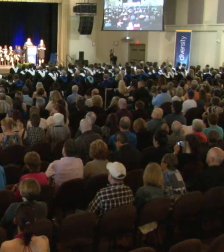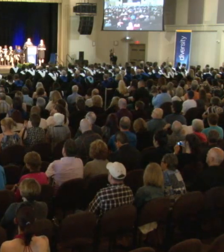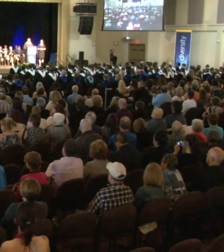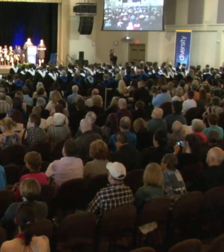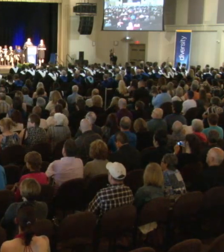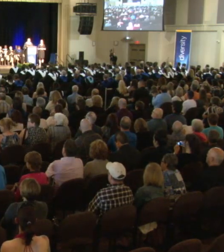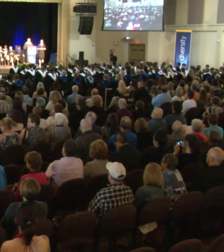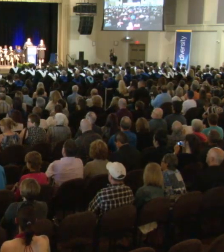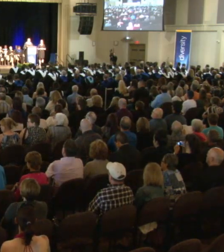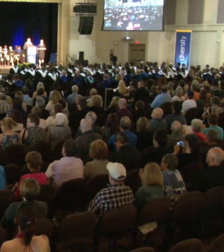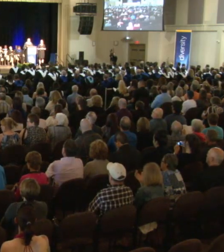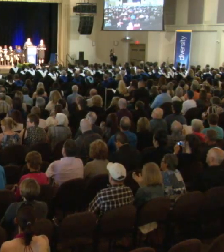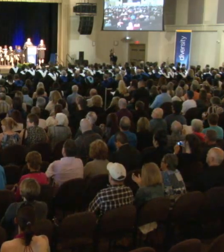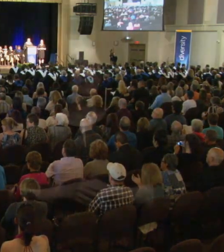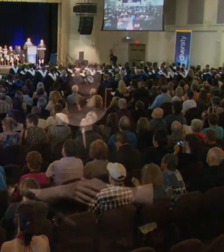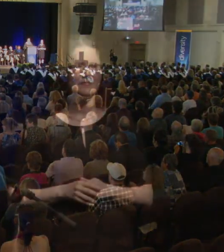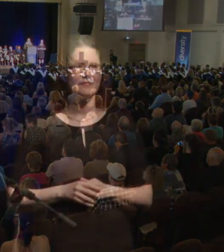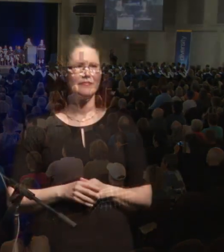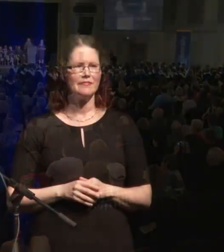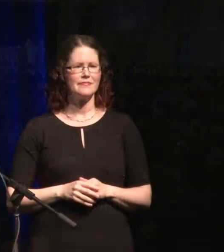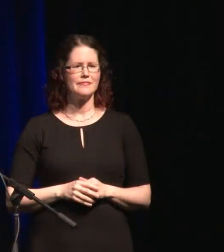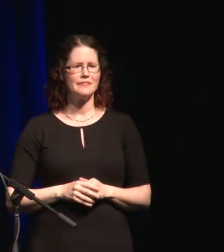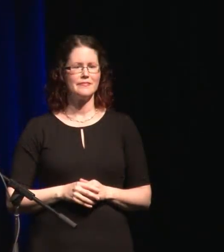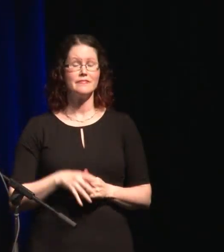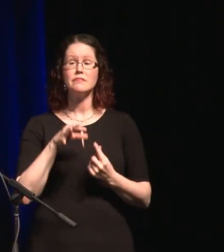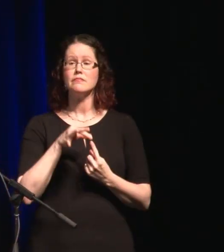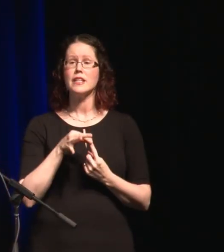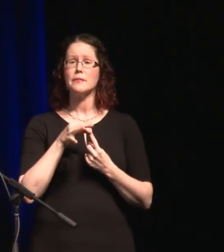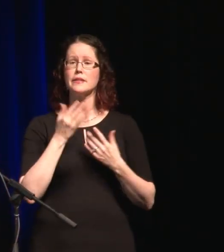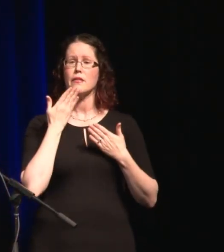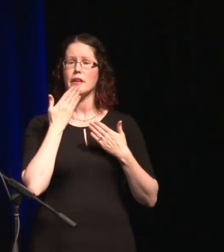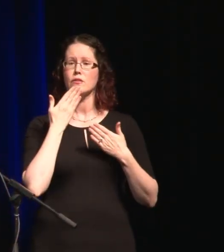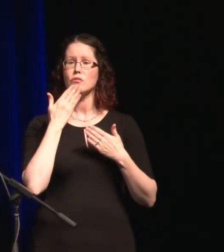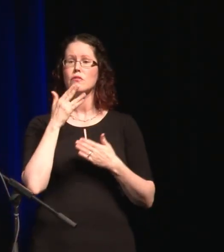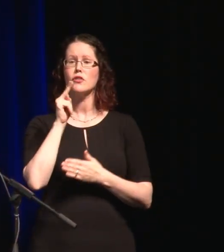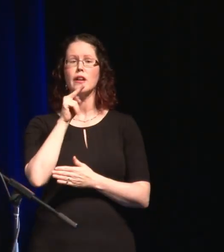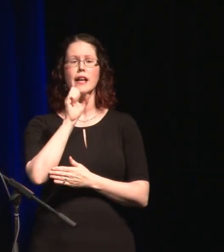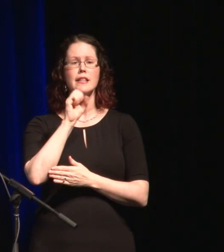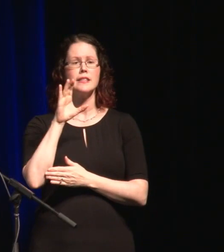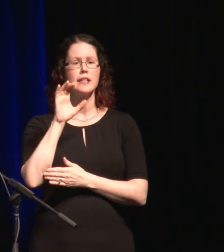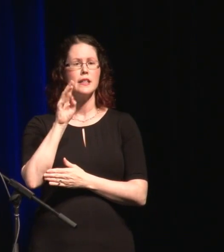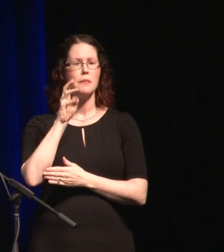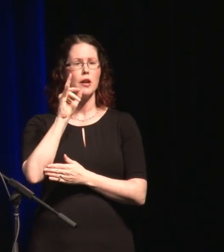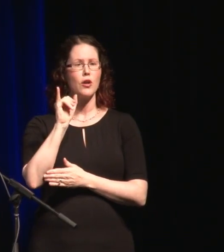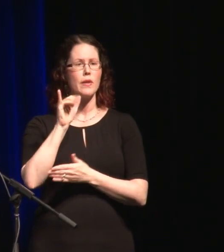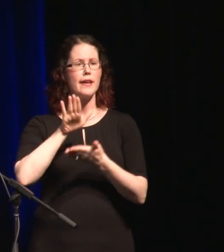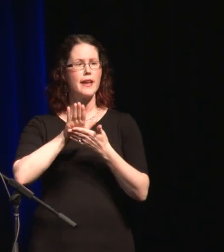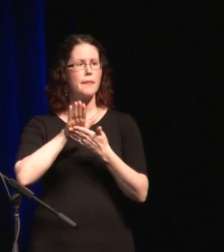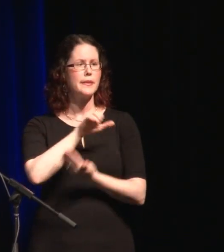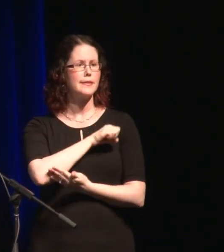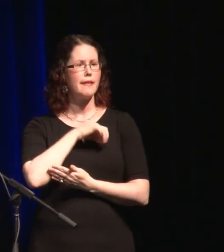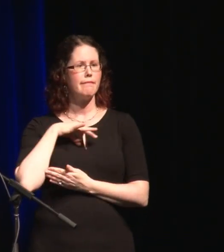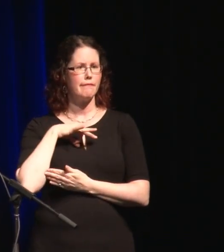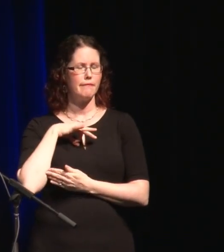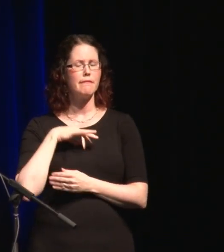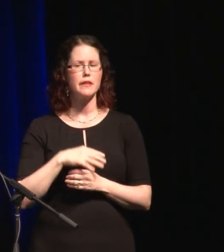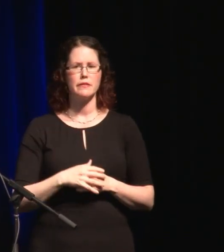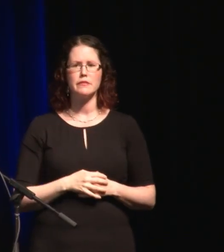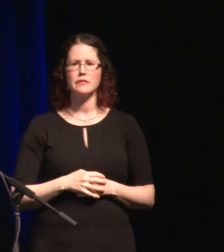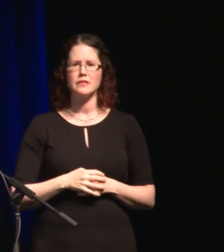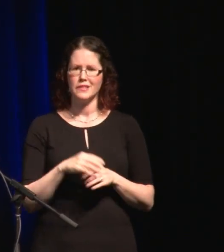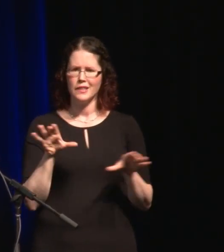I would like to take a moment to put out a special thank you to NSCC Marconi campus staff who